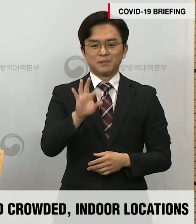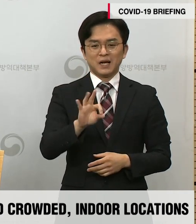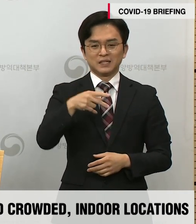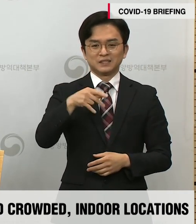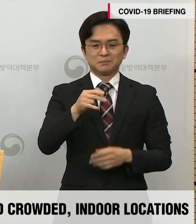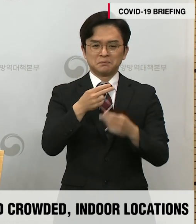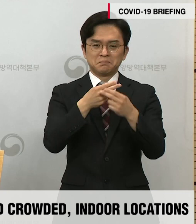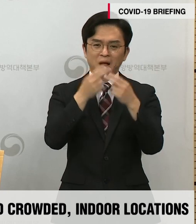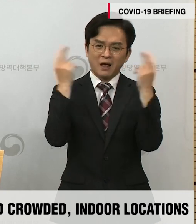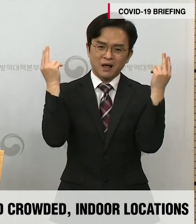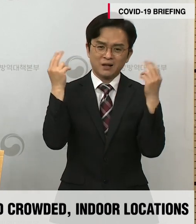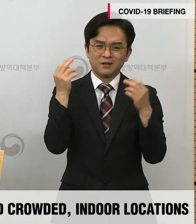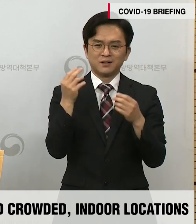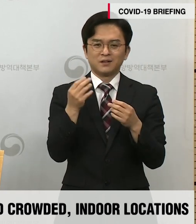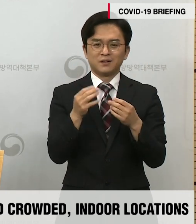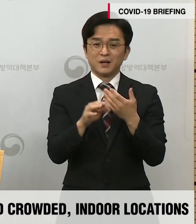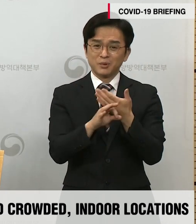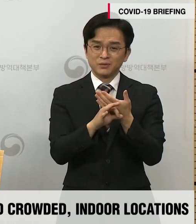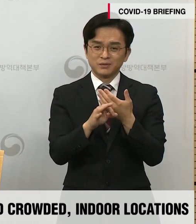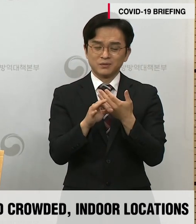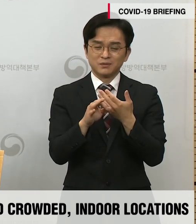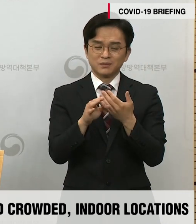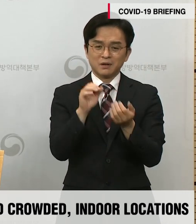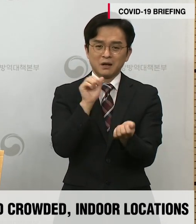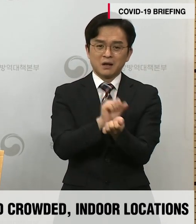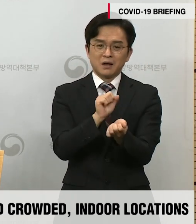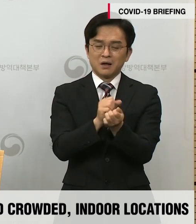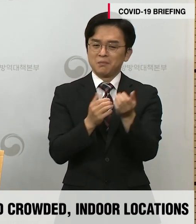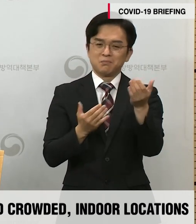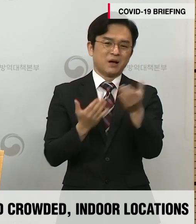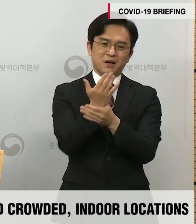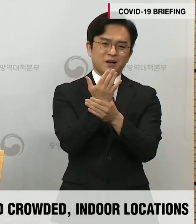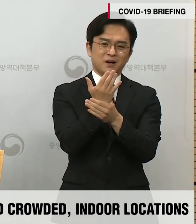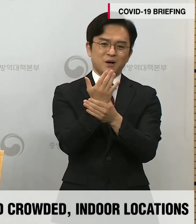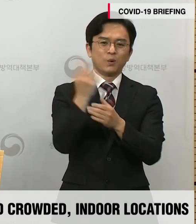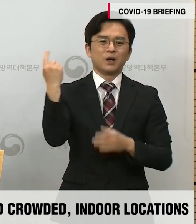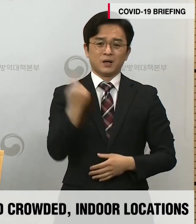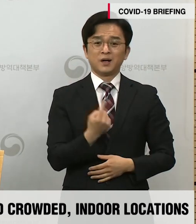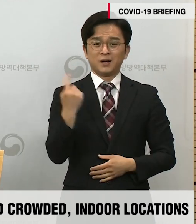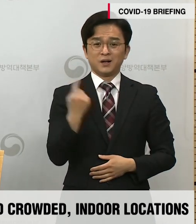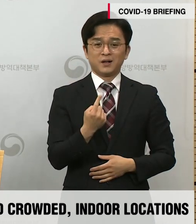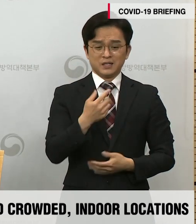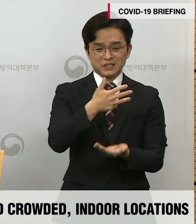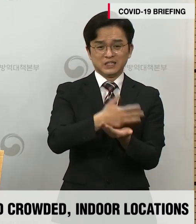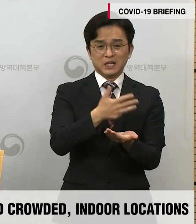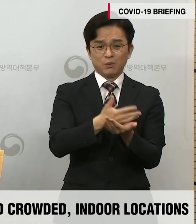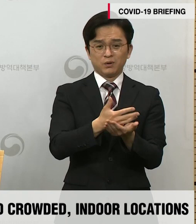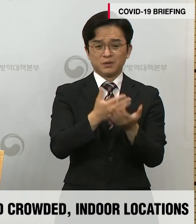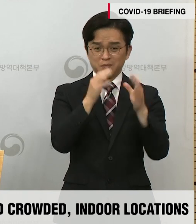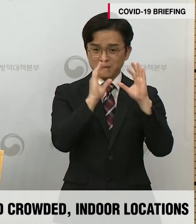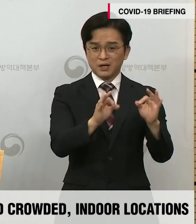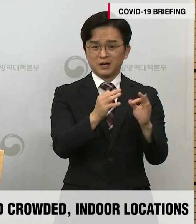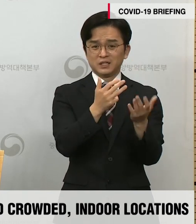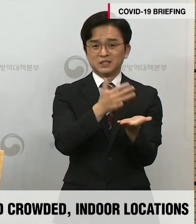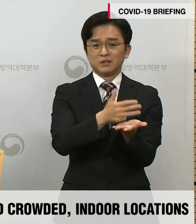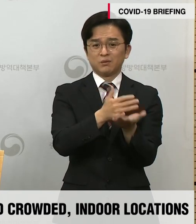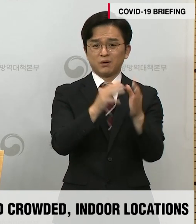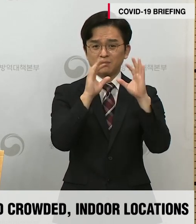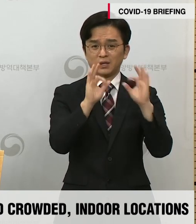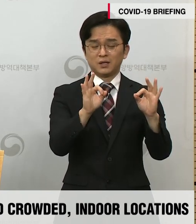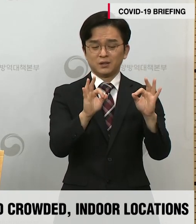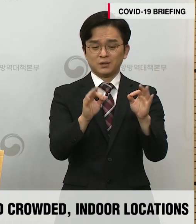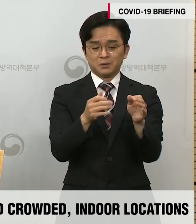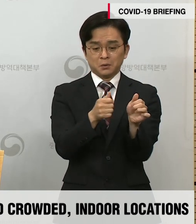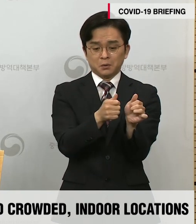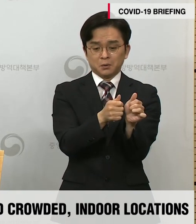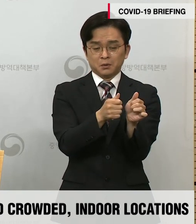lead to another big cluster infection. As we saw in the Itaewon case, that is, we believe